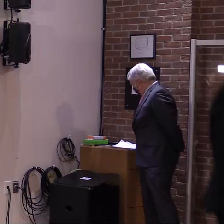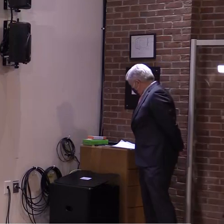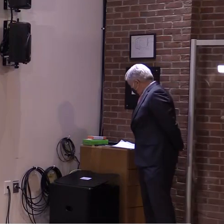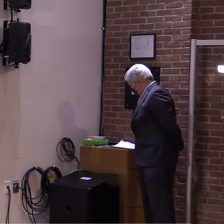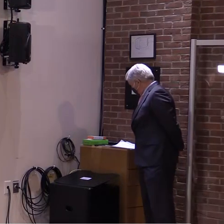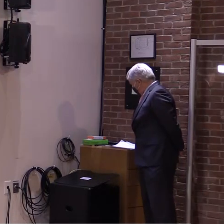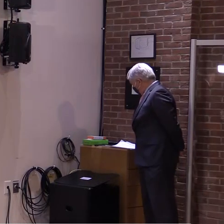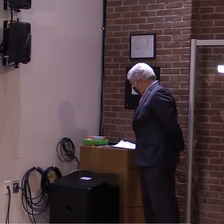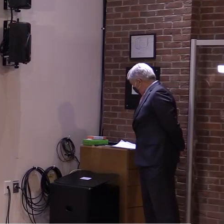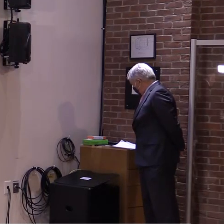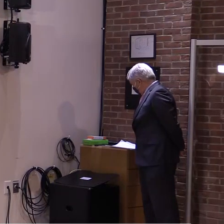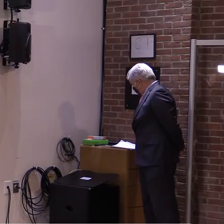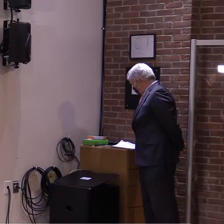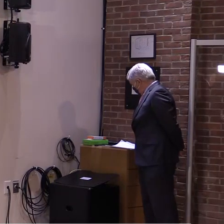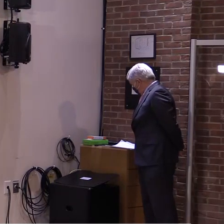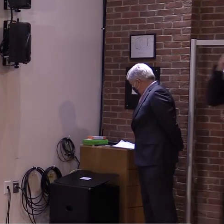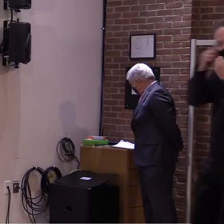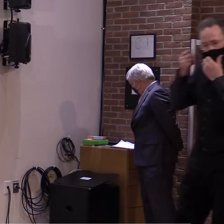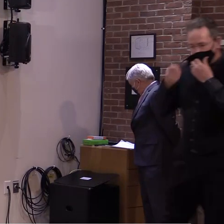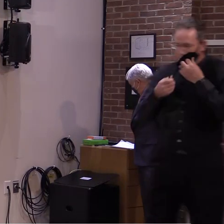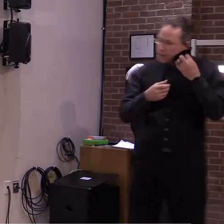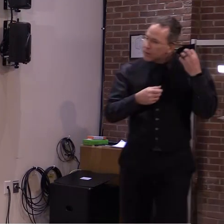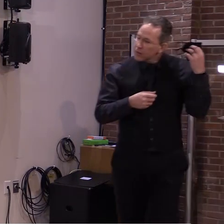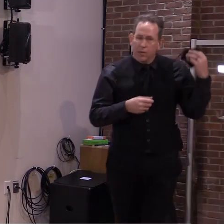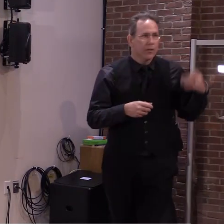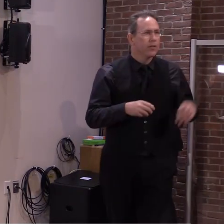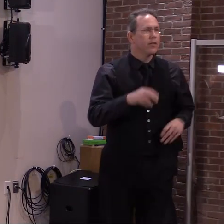NBC5. Governor, if I could follow up on Calvin's question,